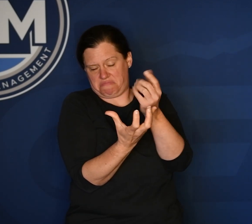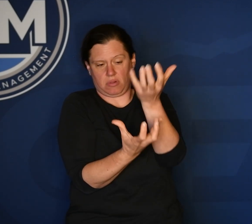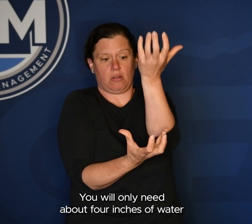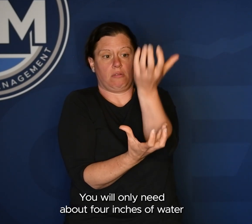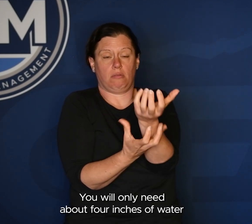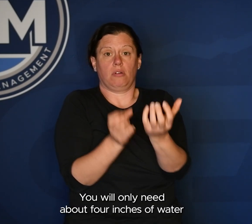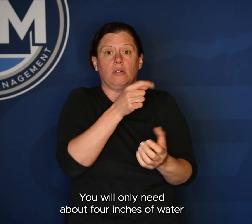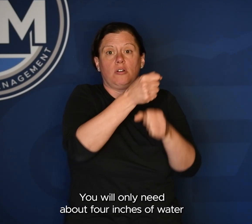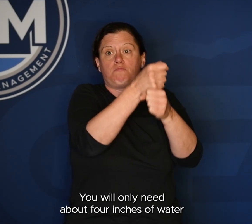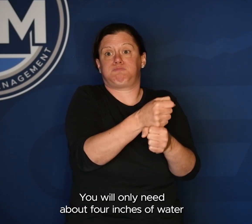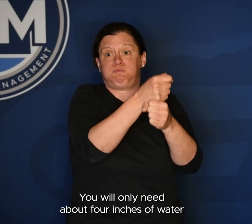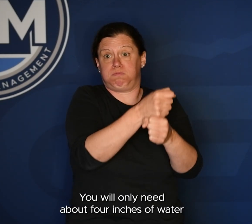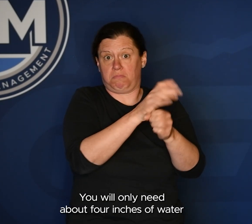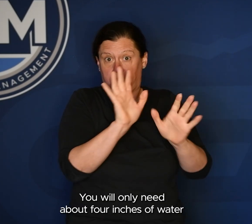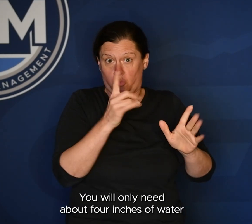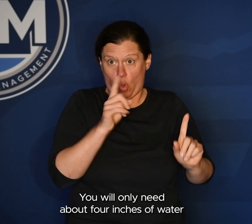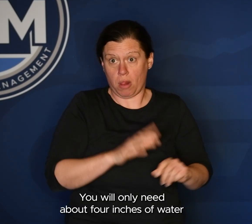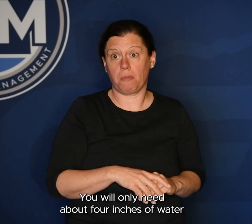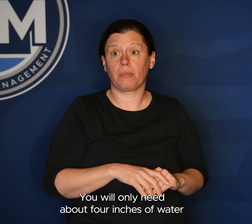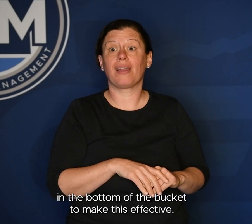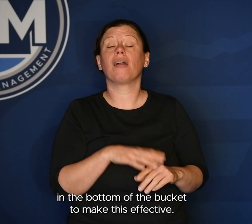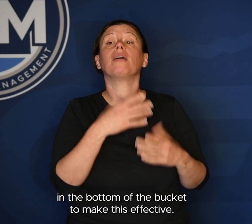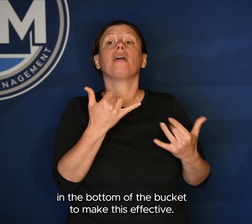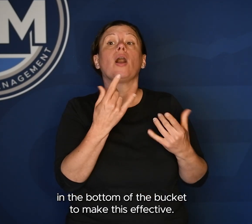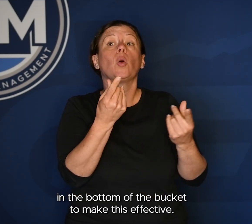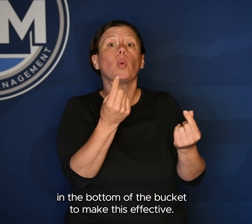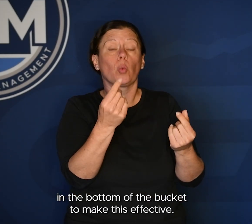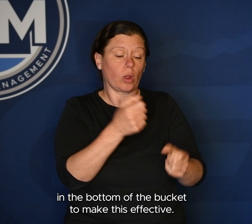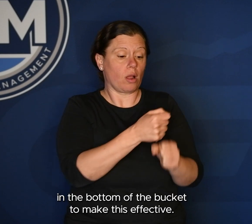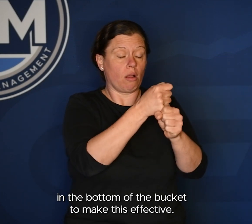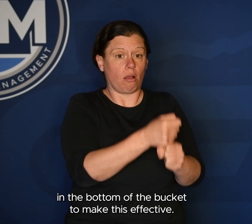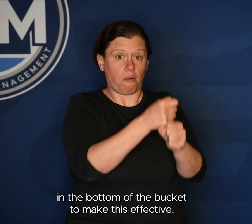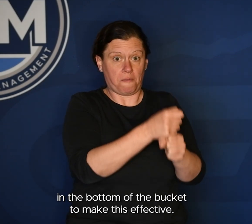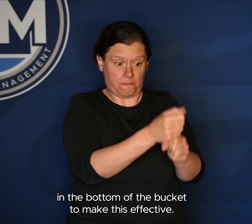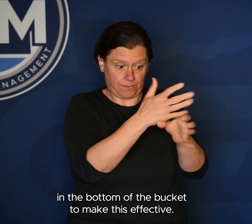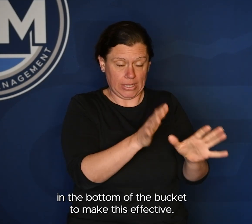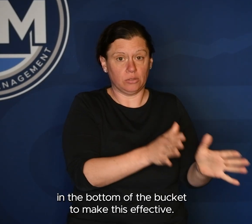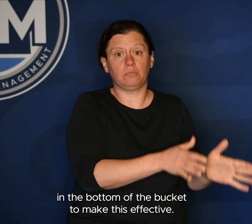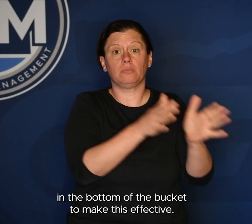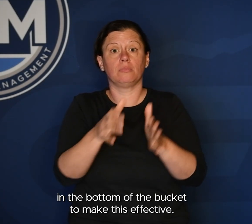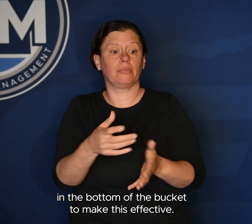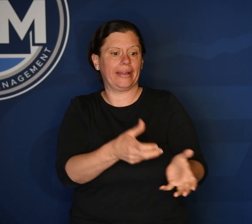You will only need about 4 inches of water in the bottom of the bucket to make this effective.